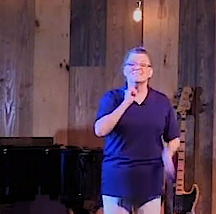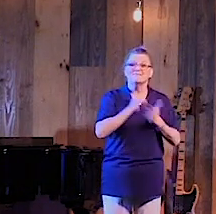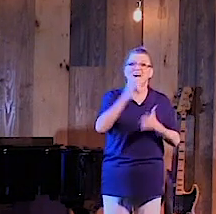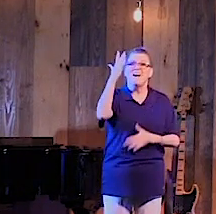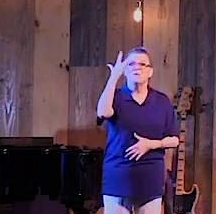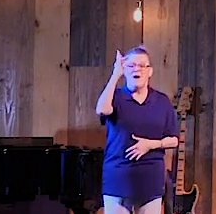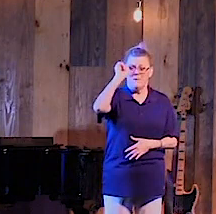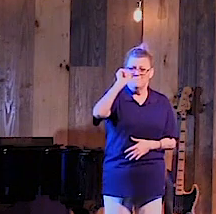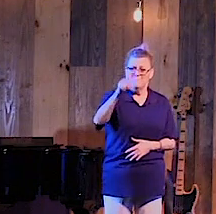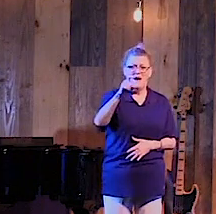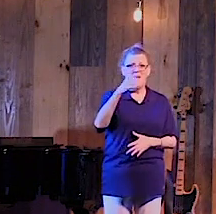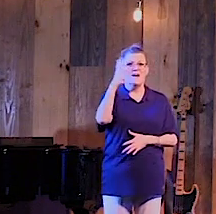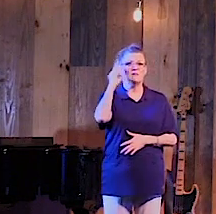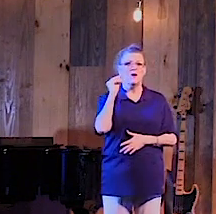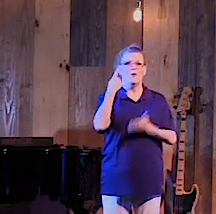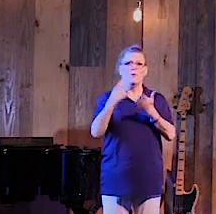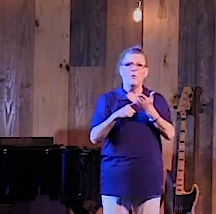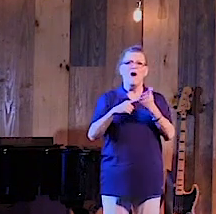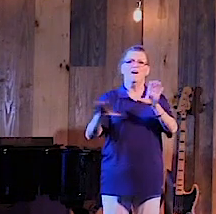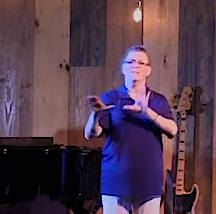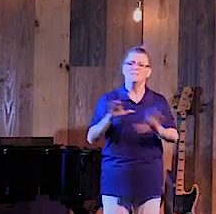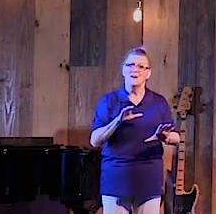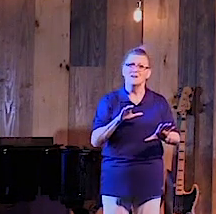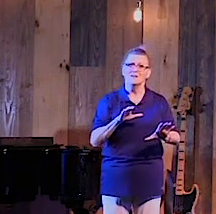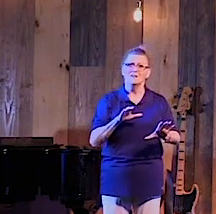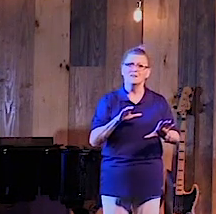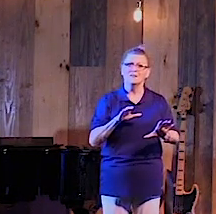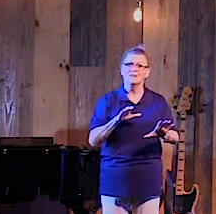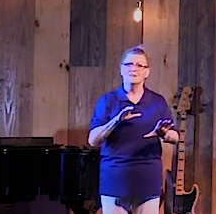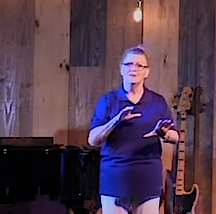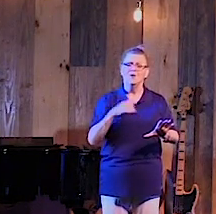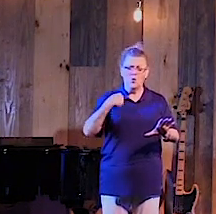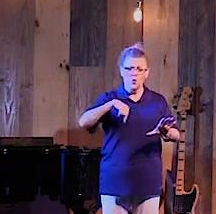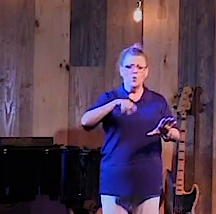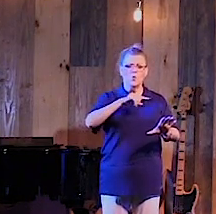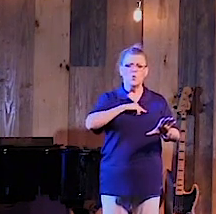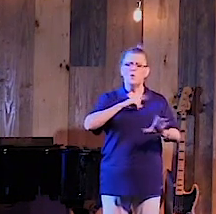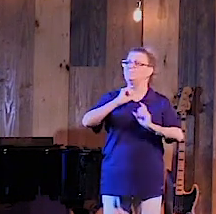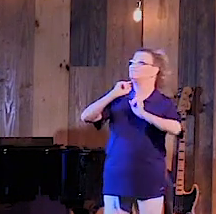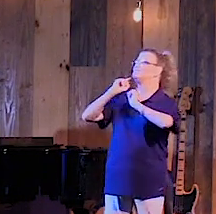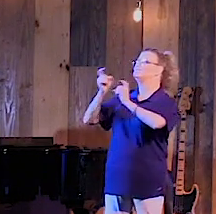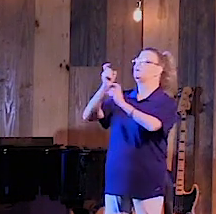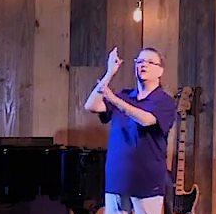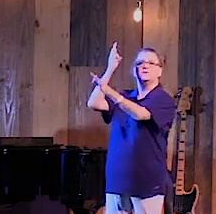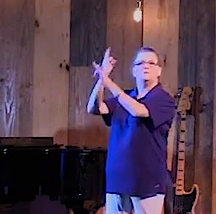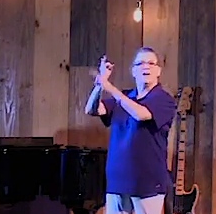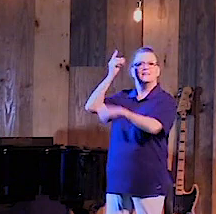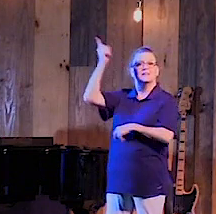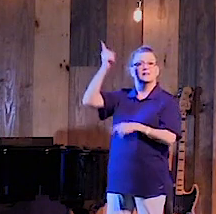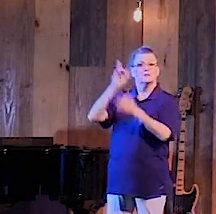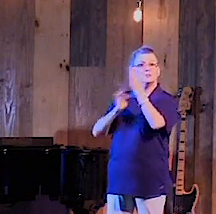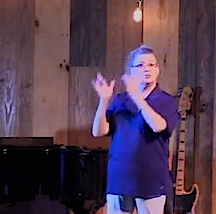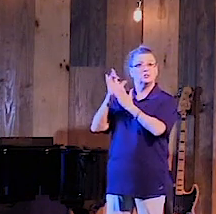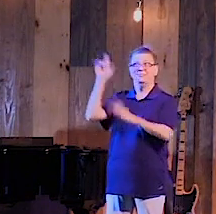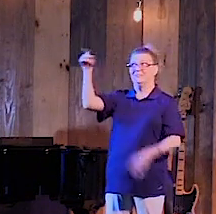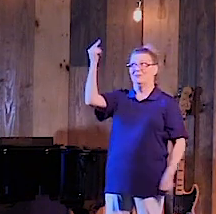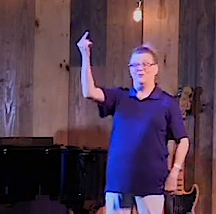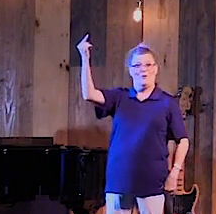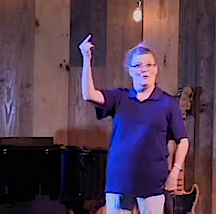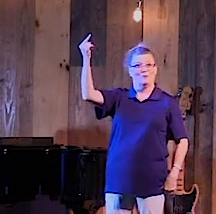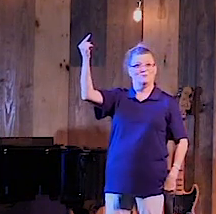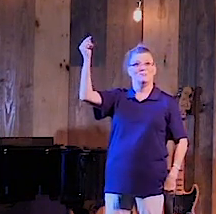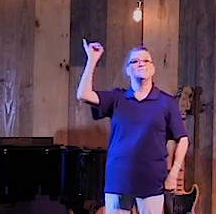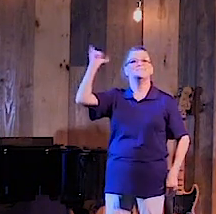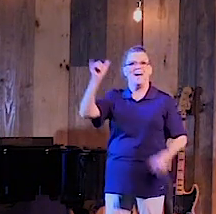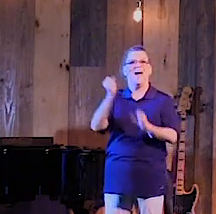he did, not our own efforts, friends. We come to place our faith in Jesus and Jesus alone to make us